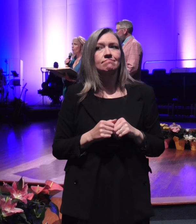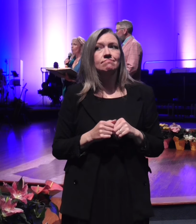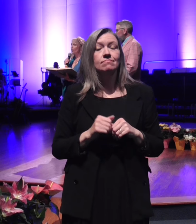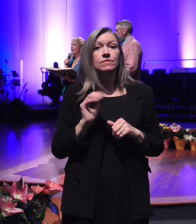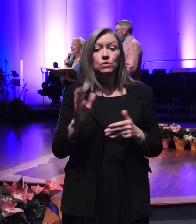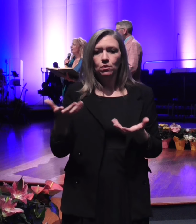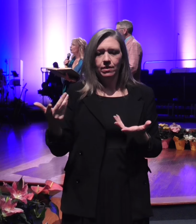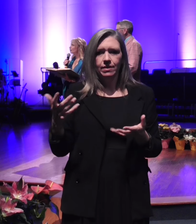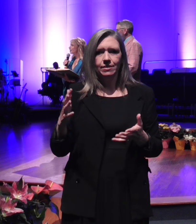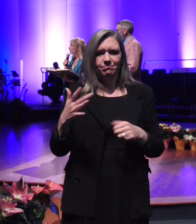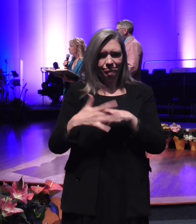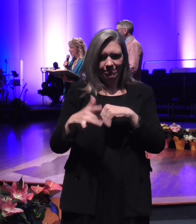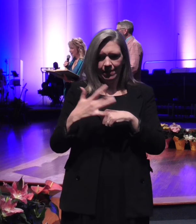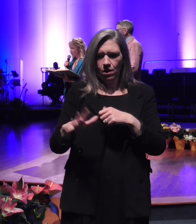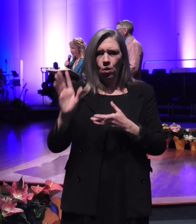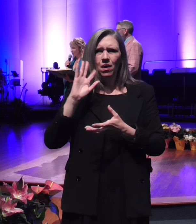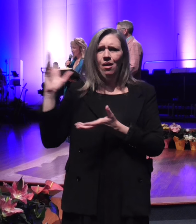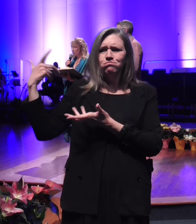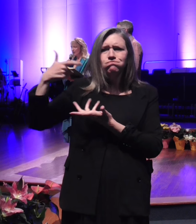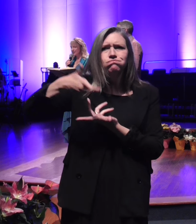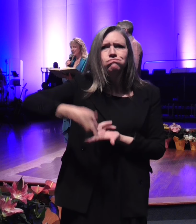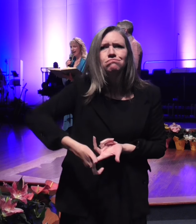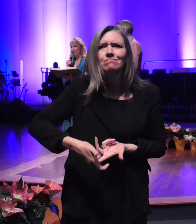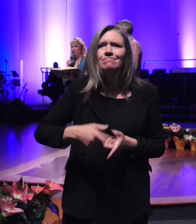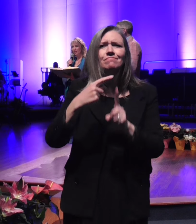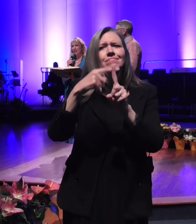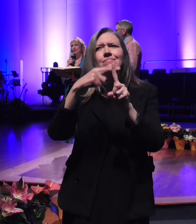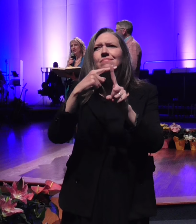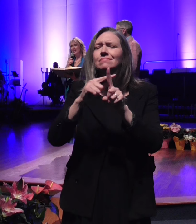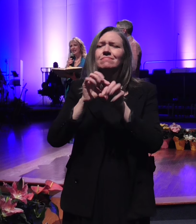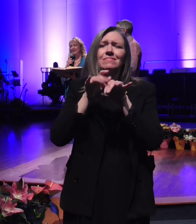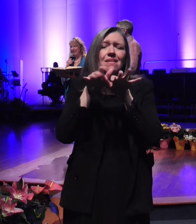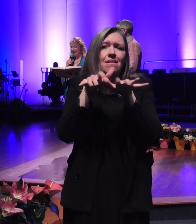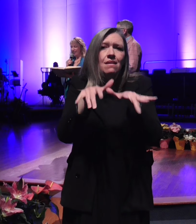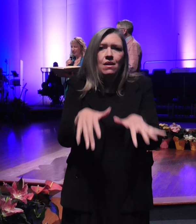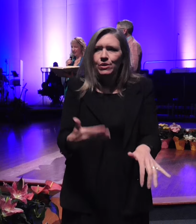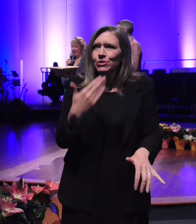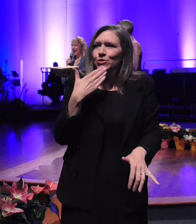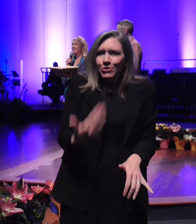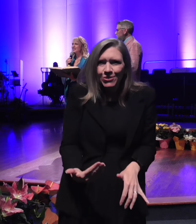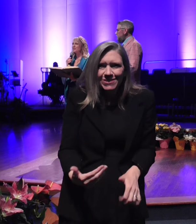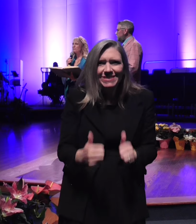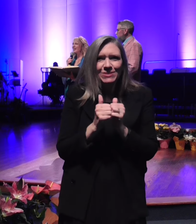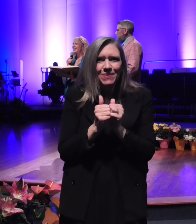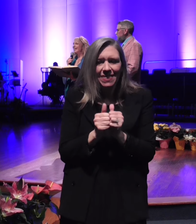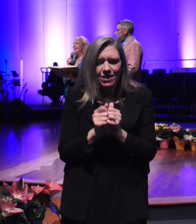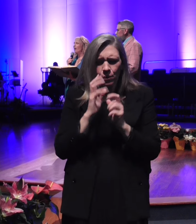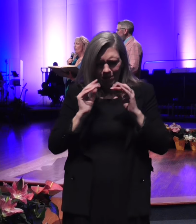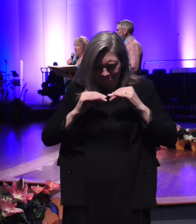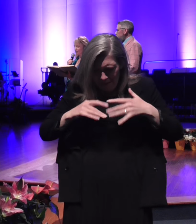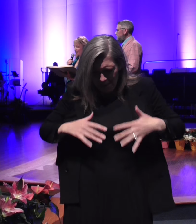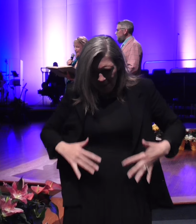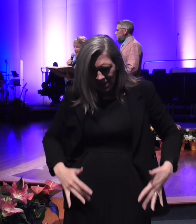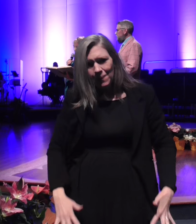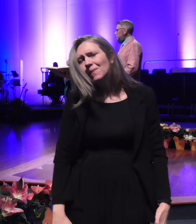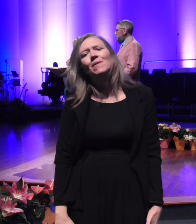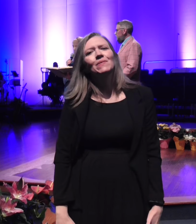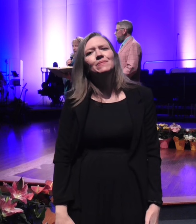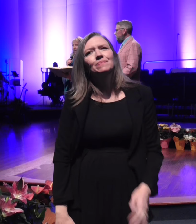will pour a goodly measure, pressed down, shaken together, and spilling